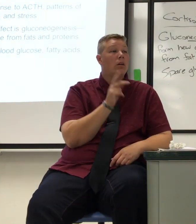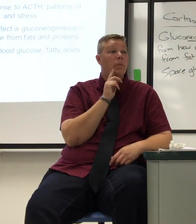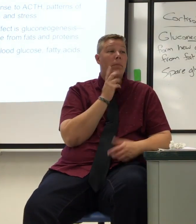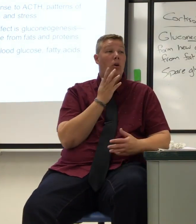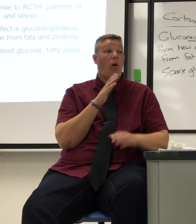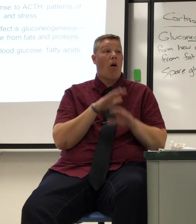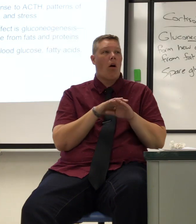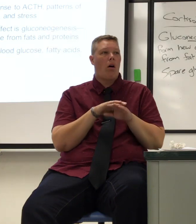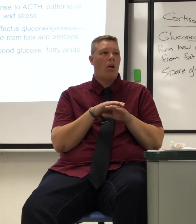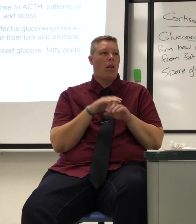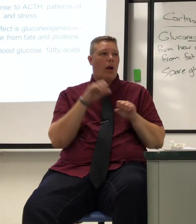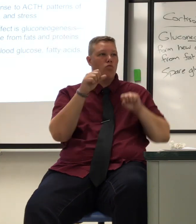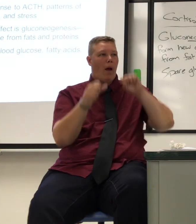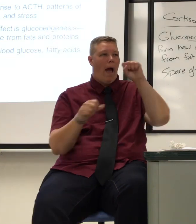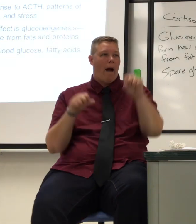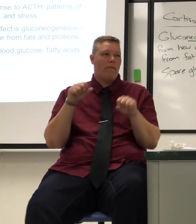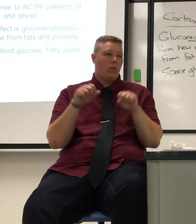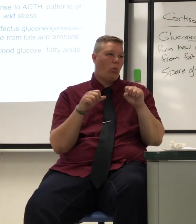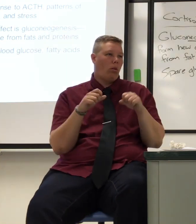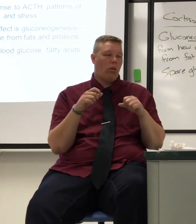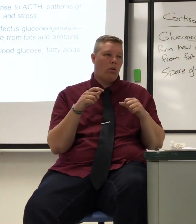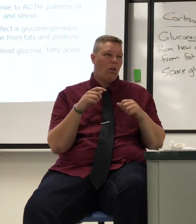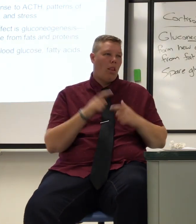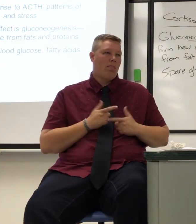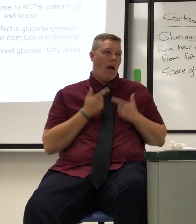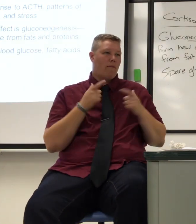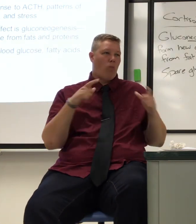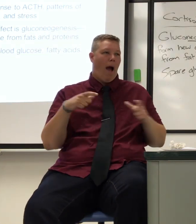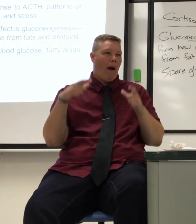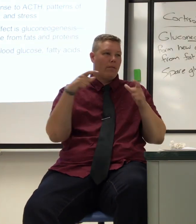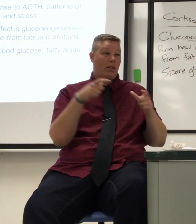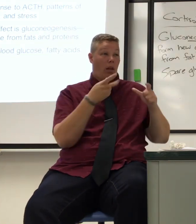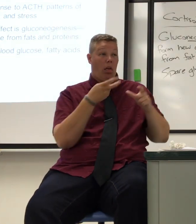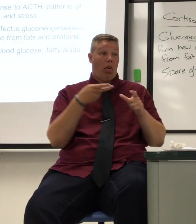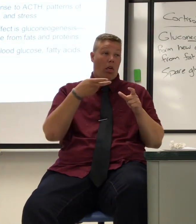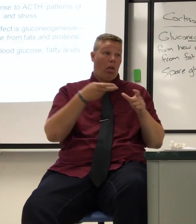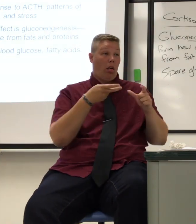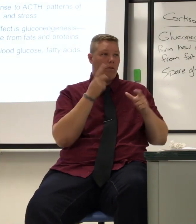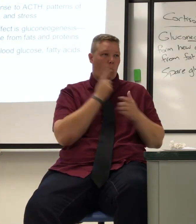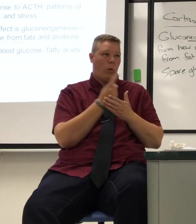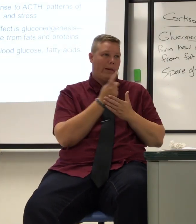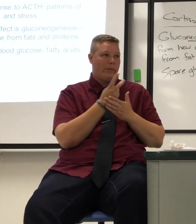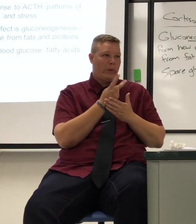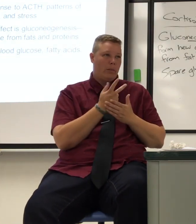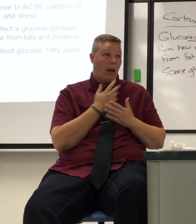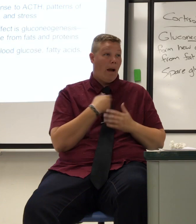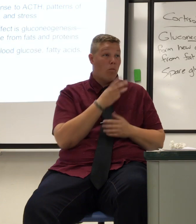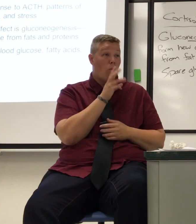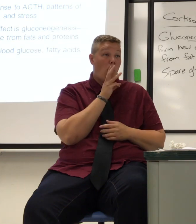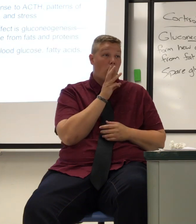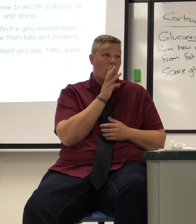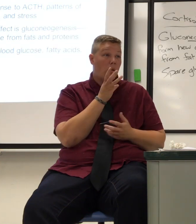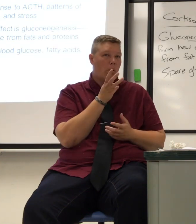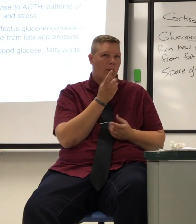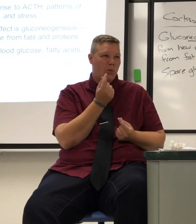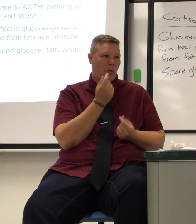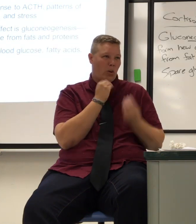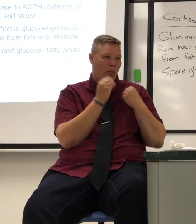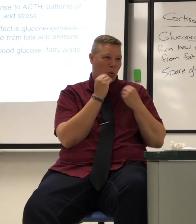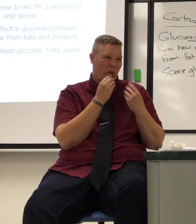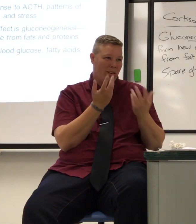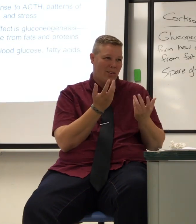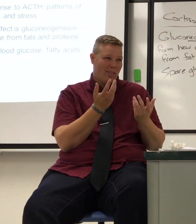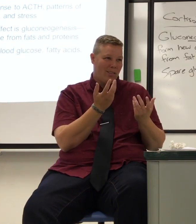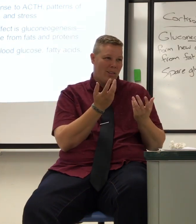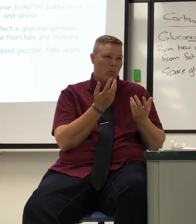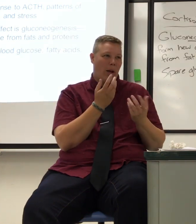on a life raft for weeks, maybe you got water, but okay, well, what are you going to do? Oh, you have to